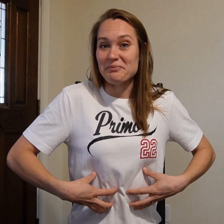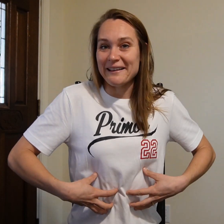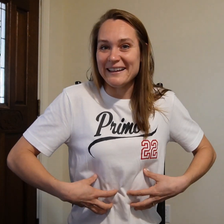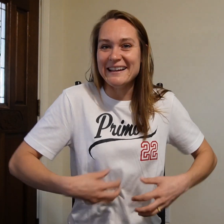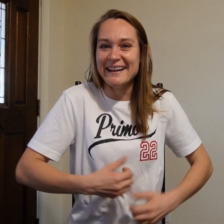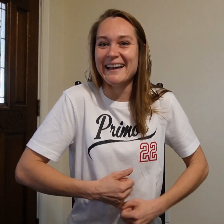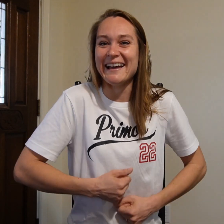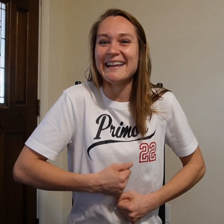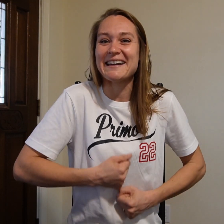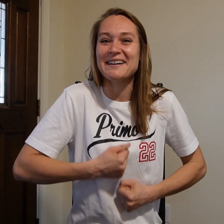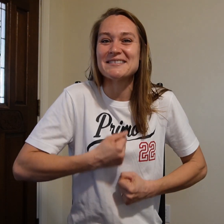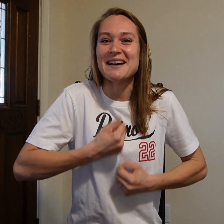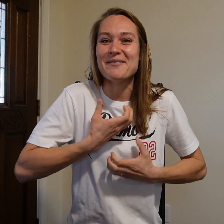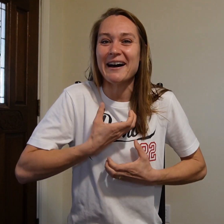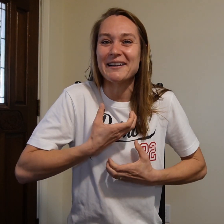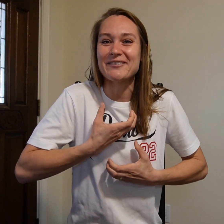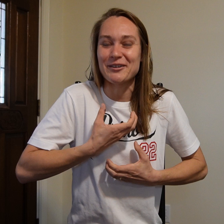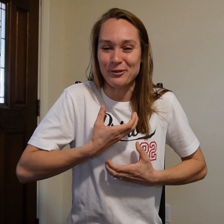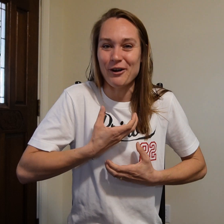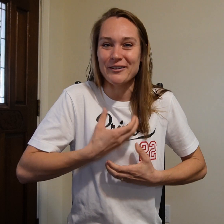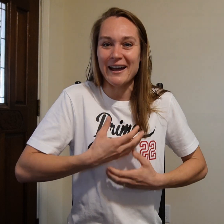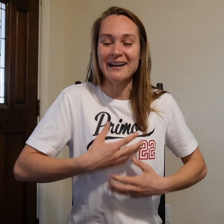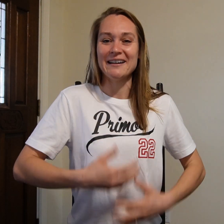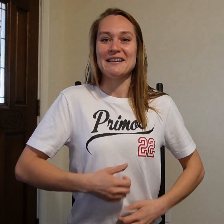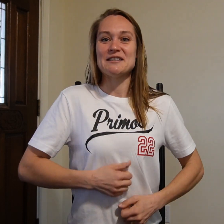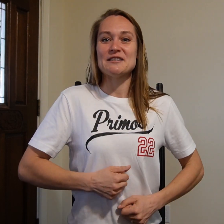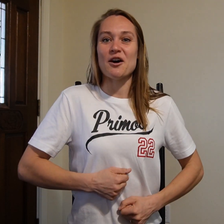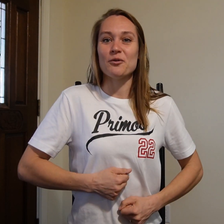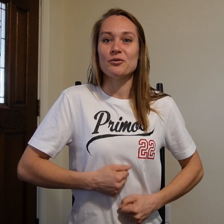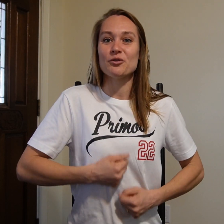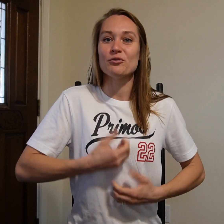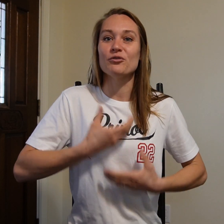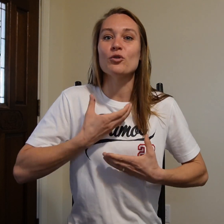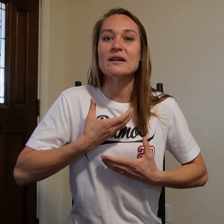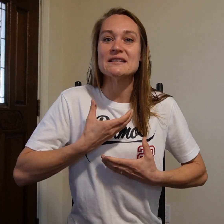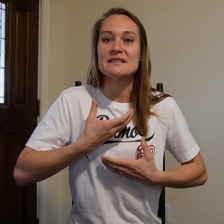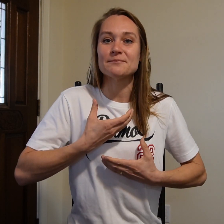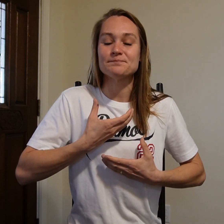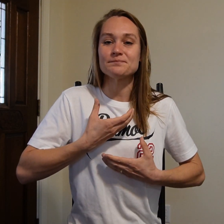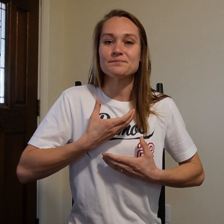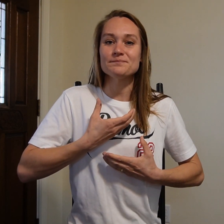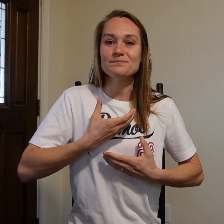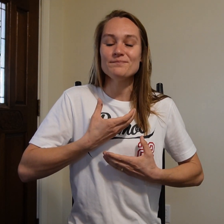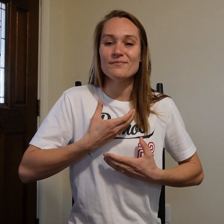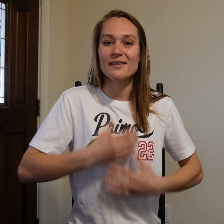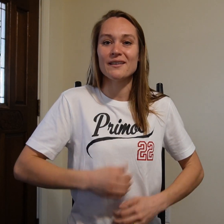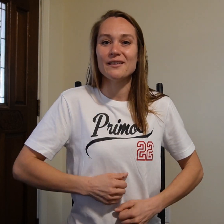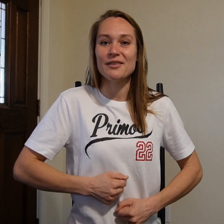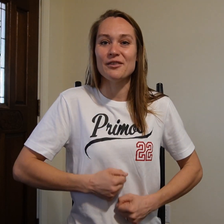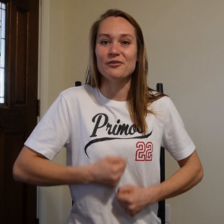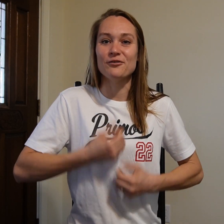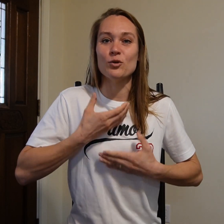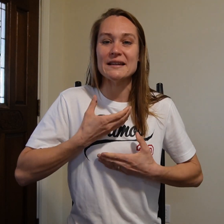belly and it comes up out of your throat, yeah? So, voice. The